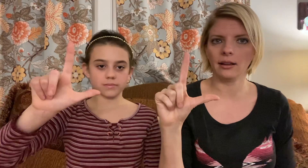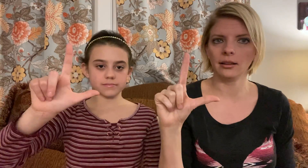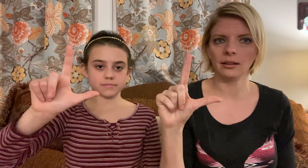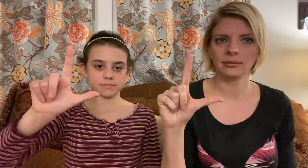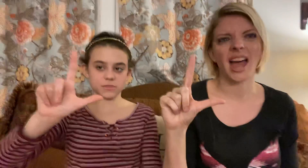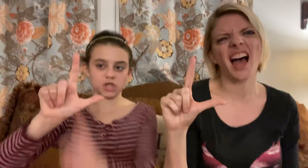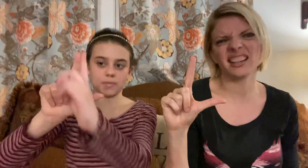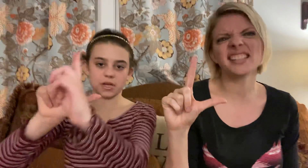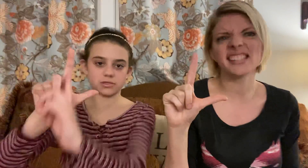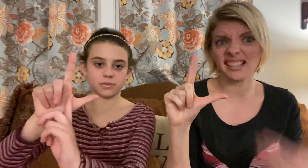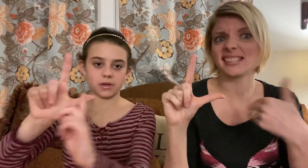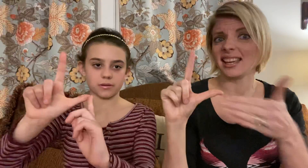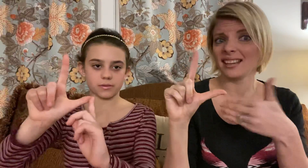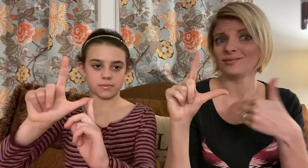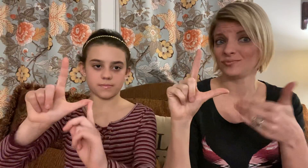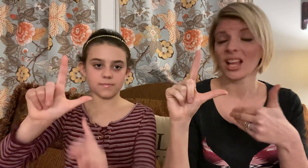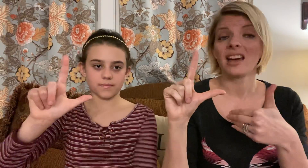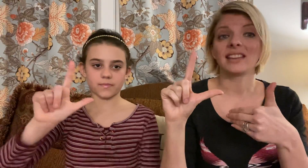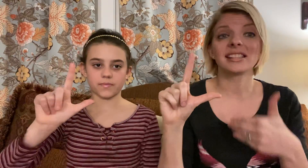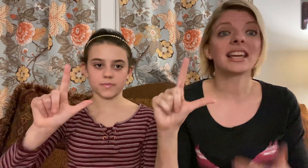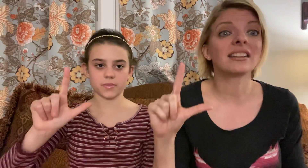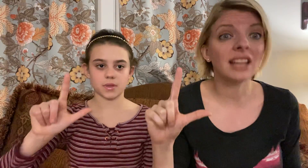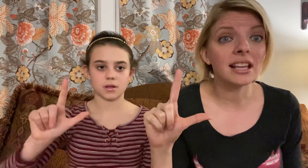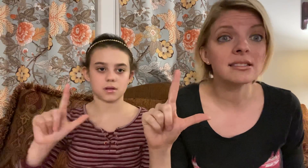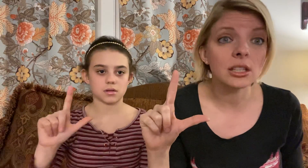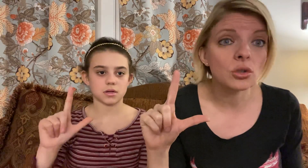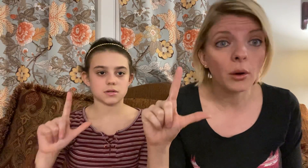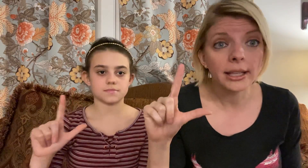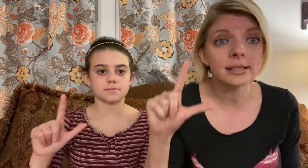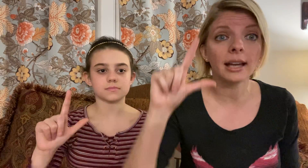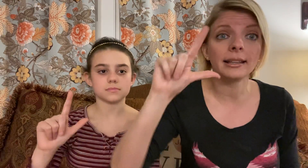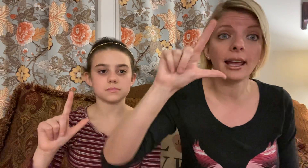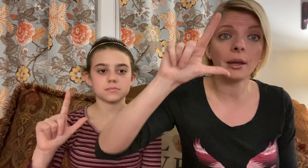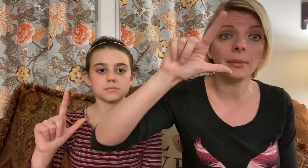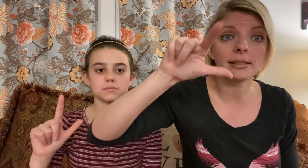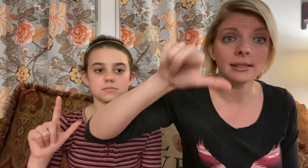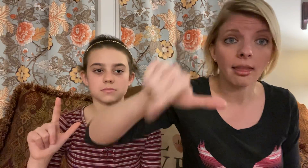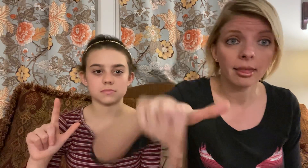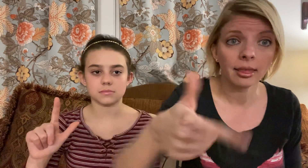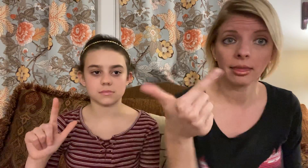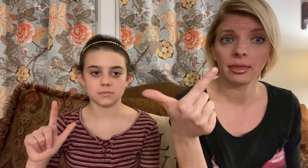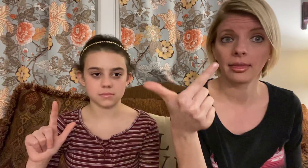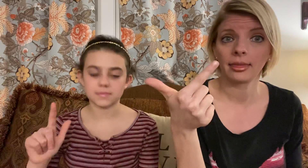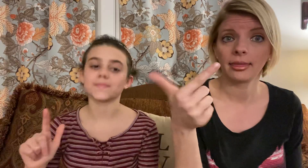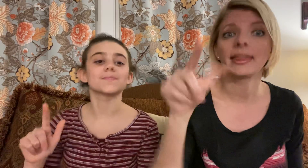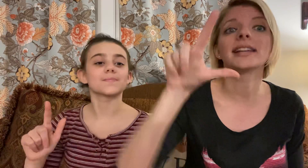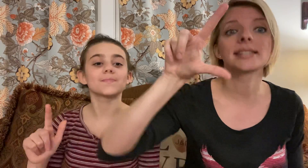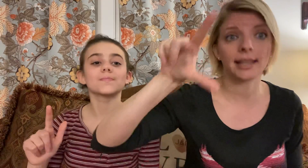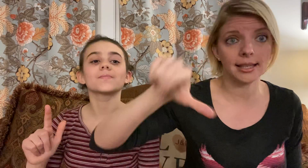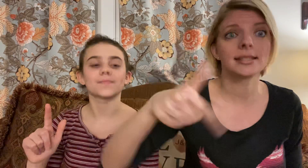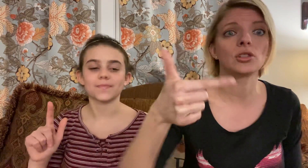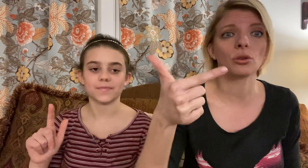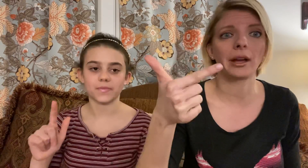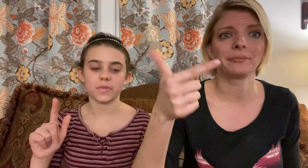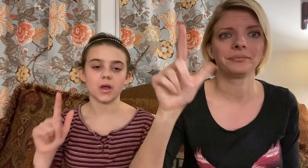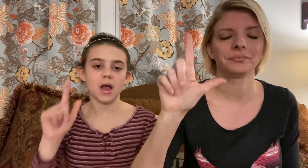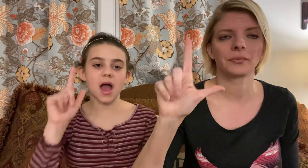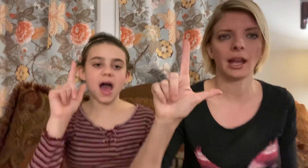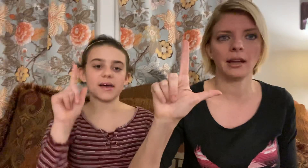L. L is easy. That's like Lacey Joy's sign name that's Lacey Joy.